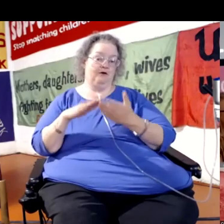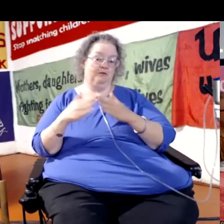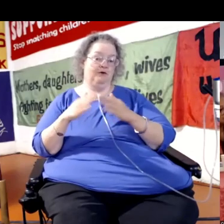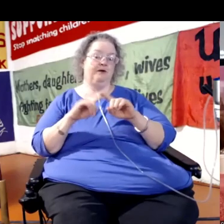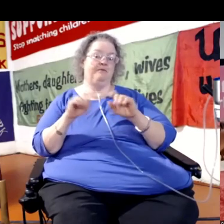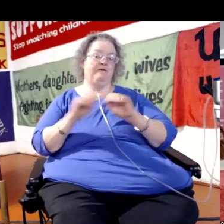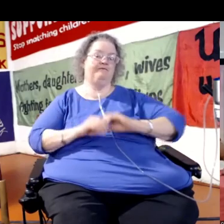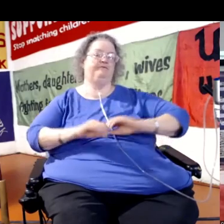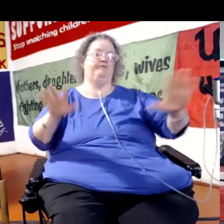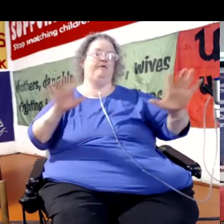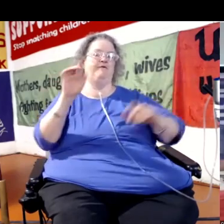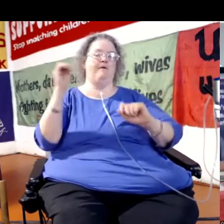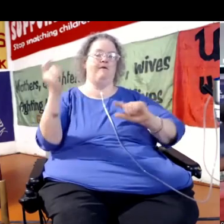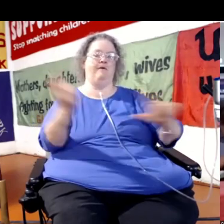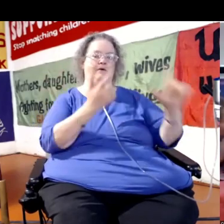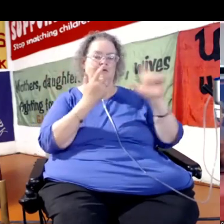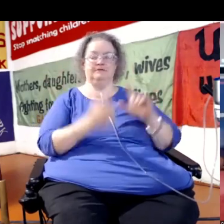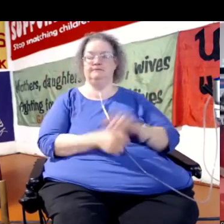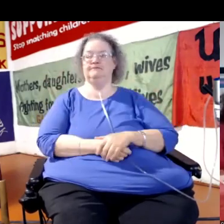welcome.